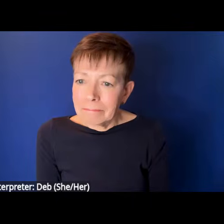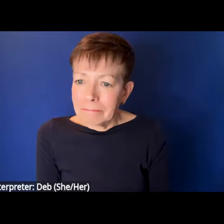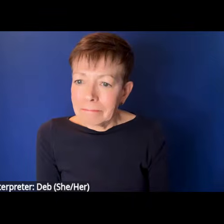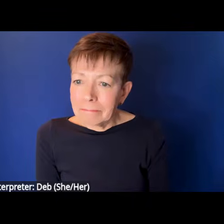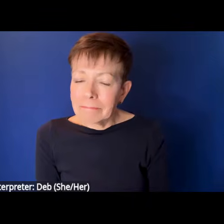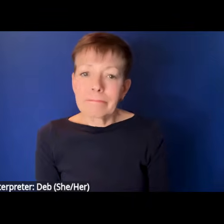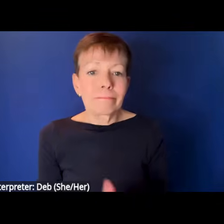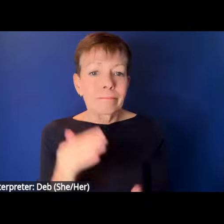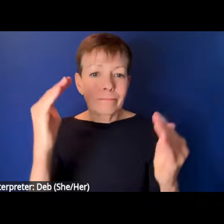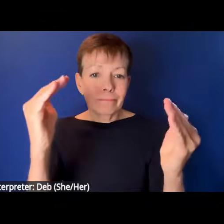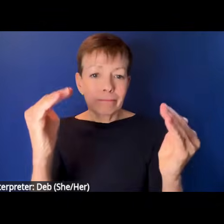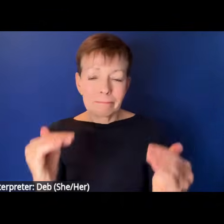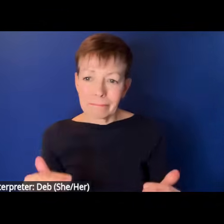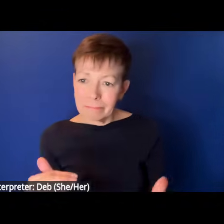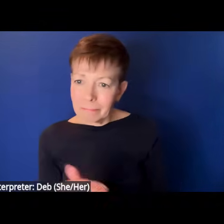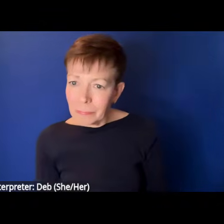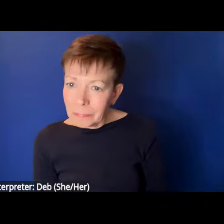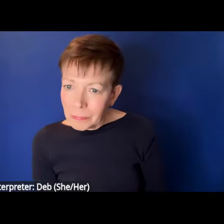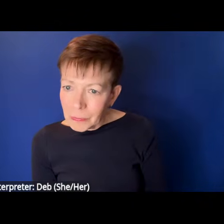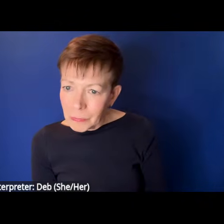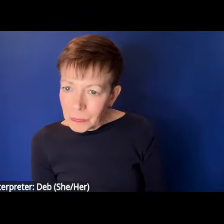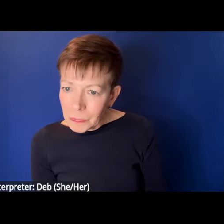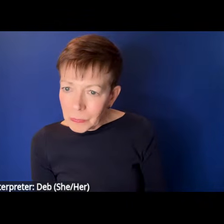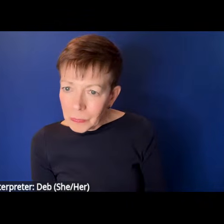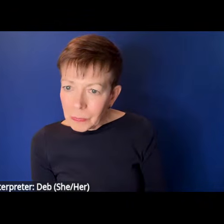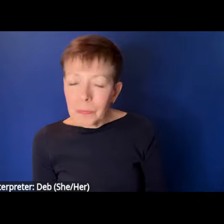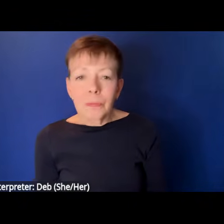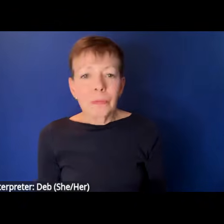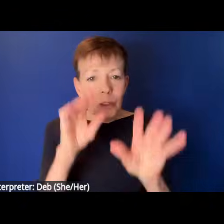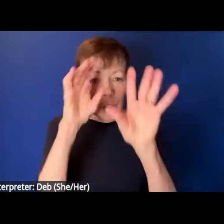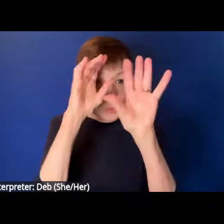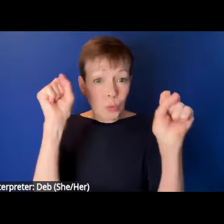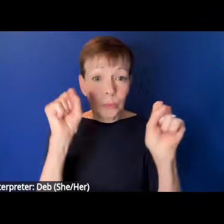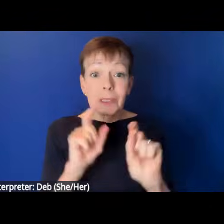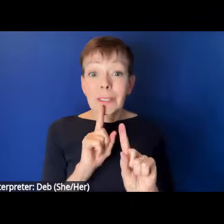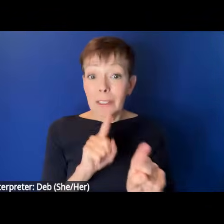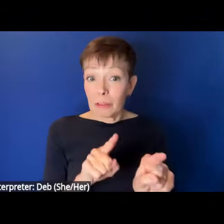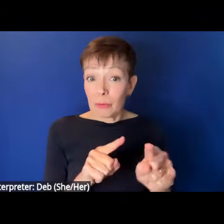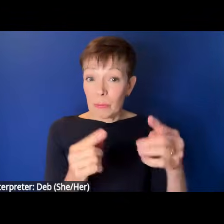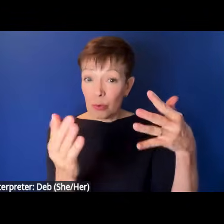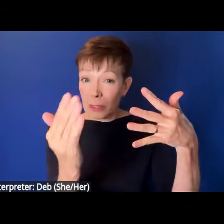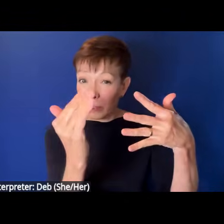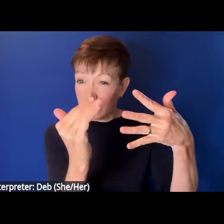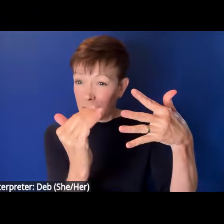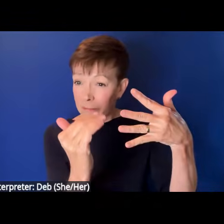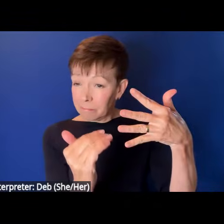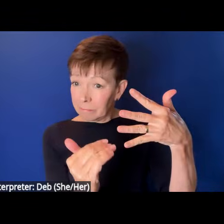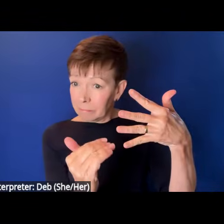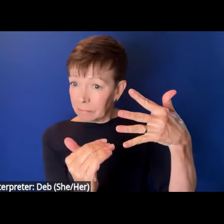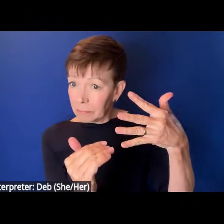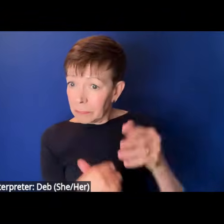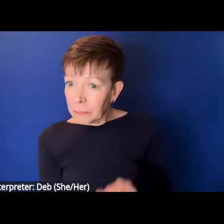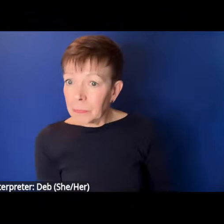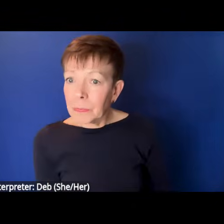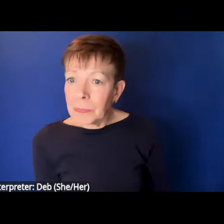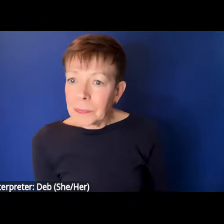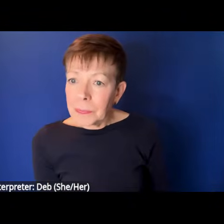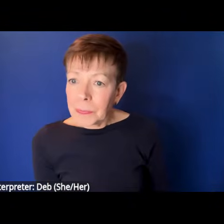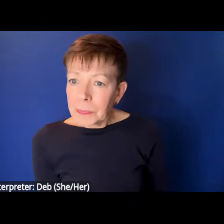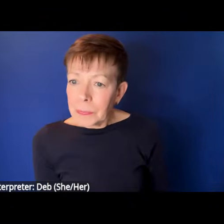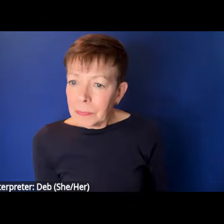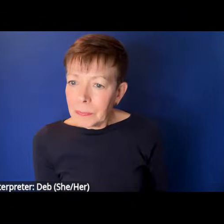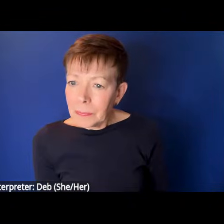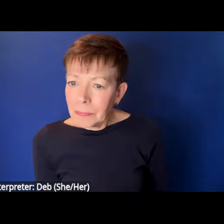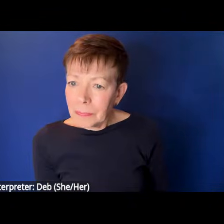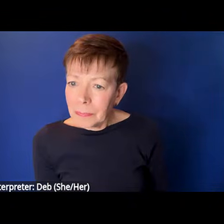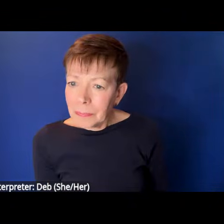moving along to the next item under superintendent's report. And this item has to do with